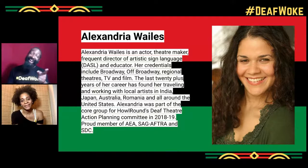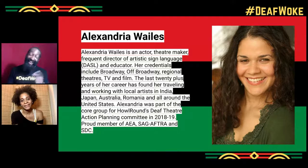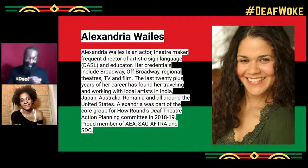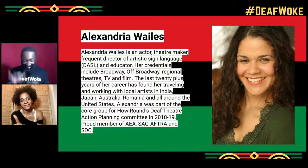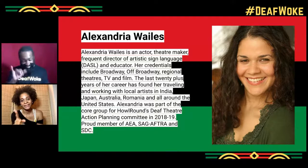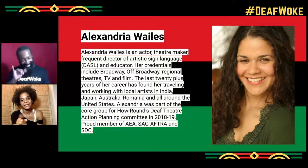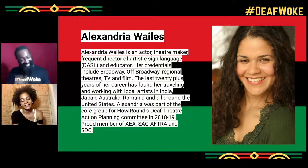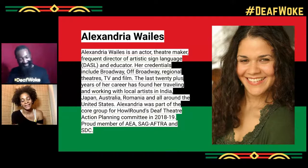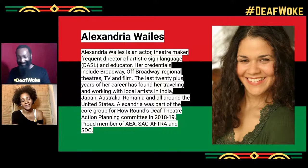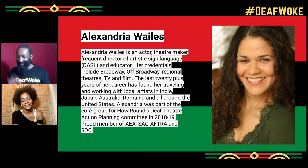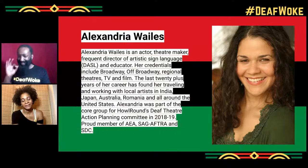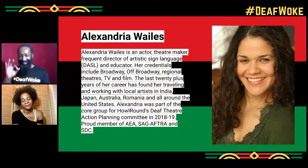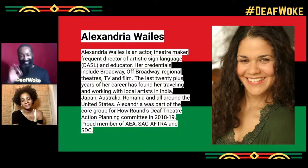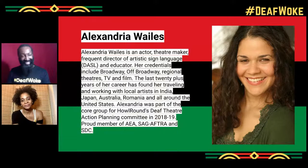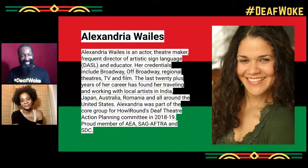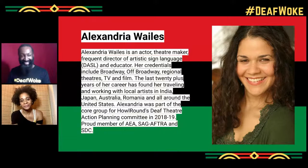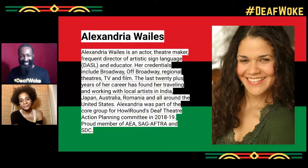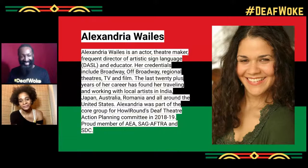Colored Girls.